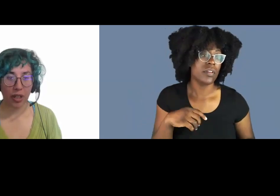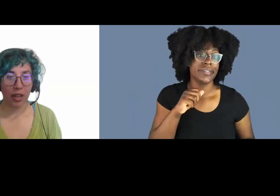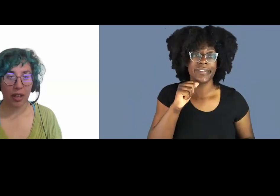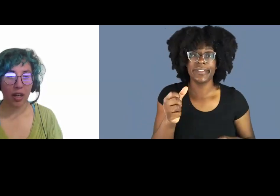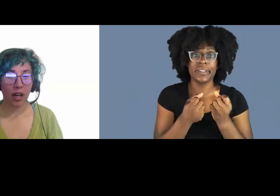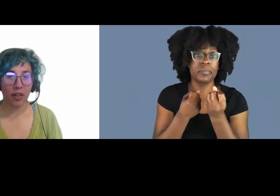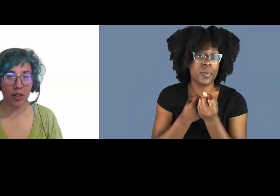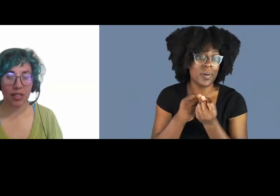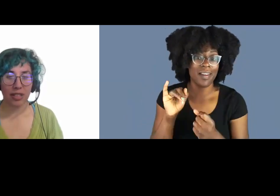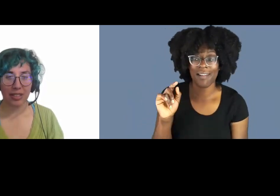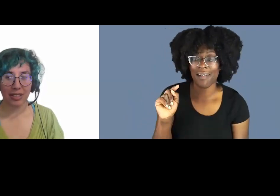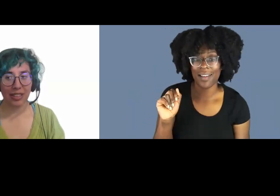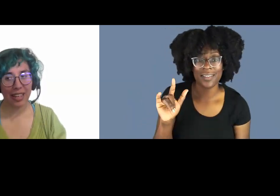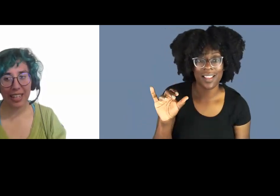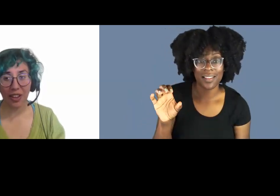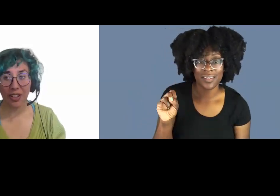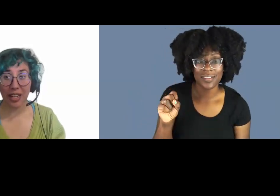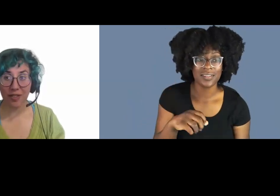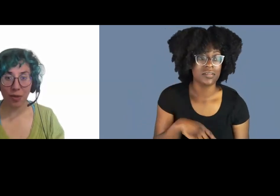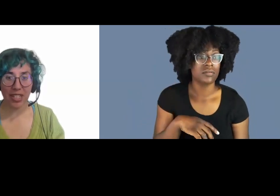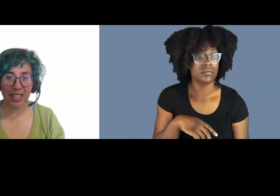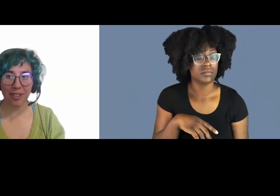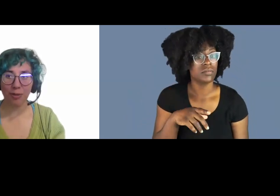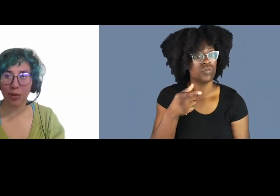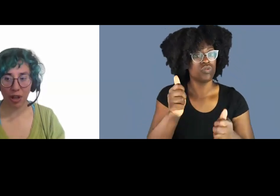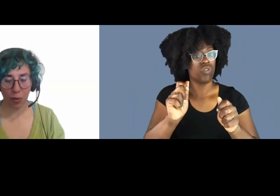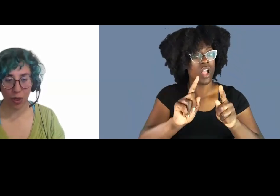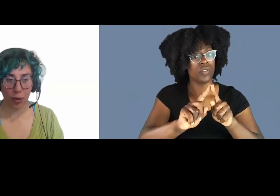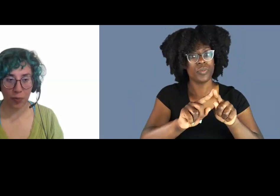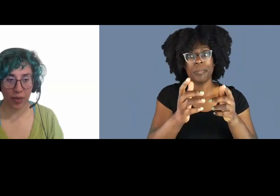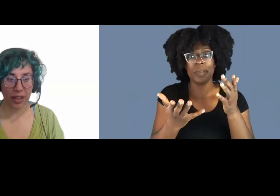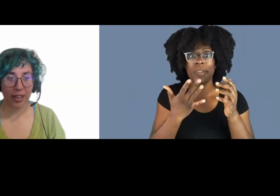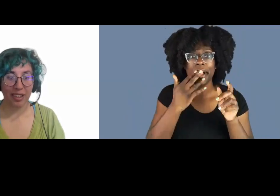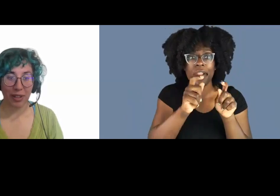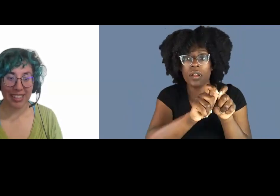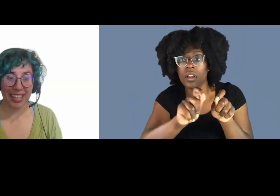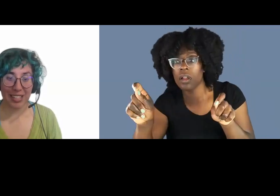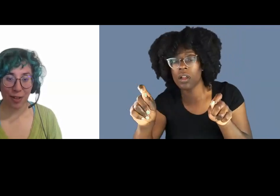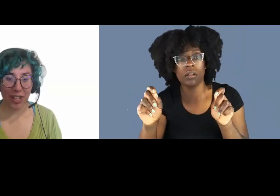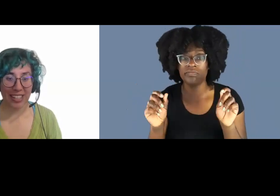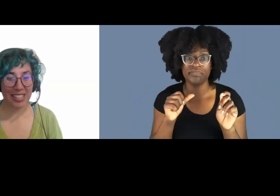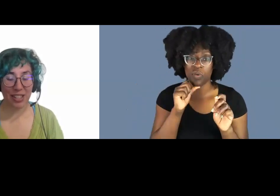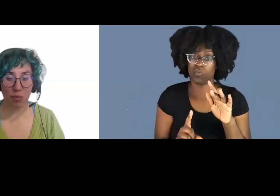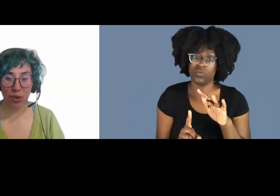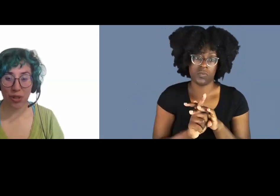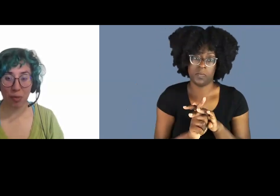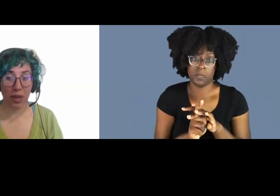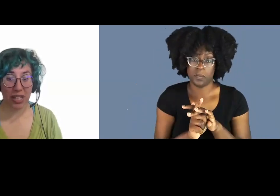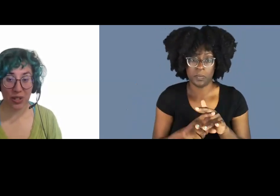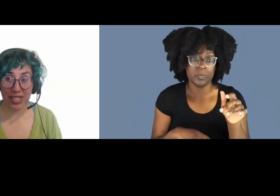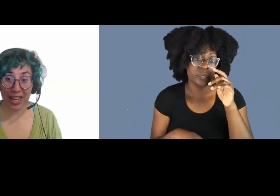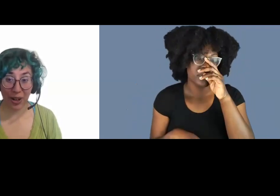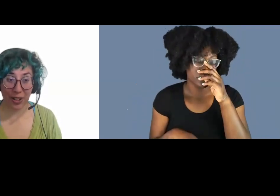shown, and any other text formatting will not work. The plain text format does not support